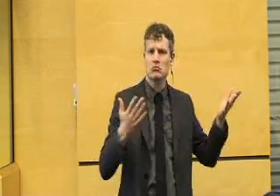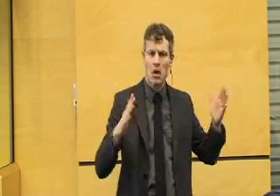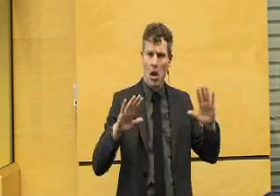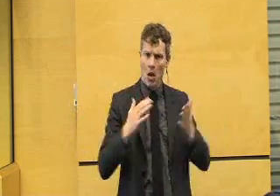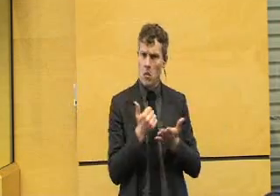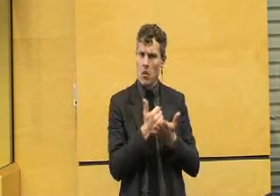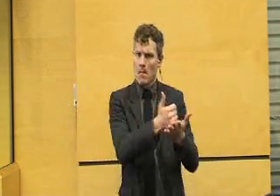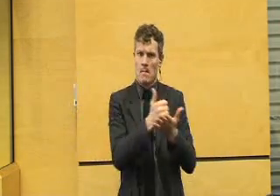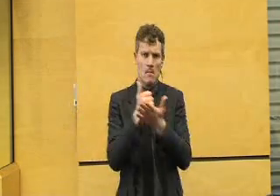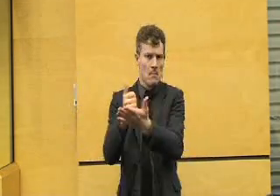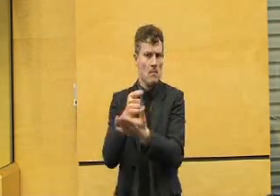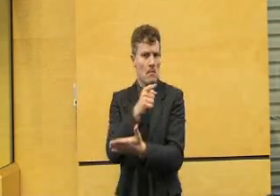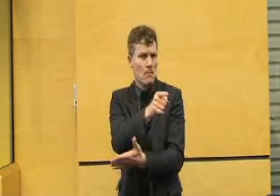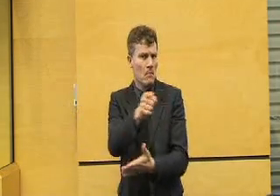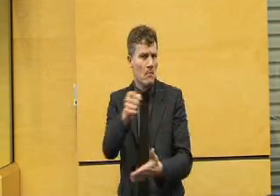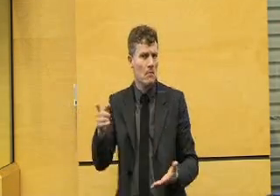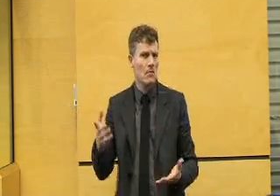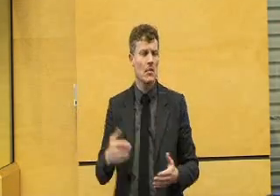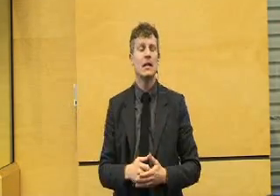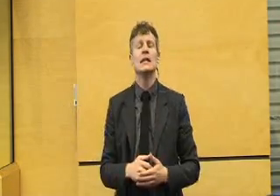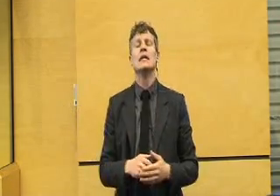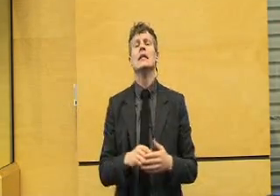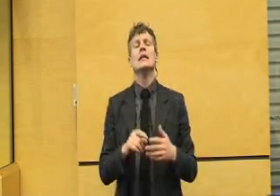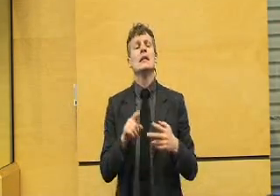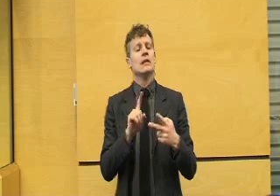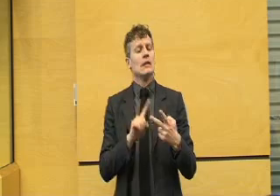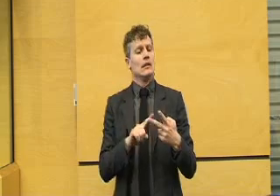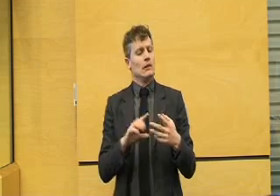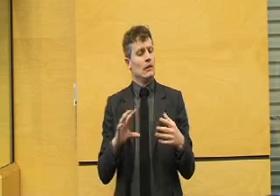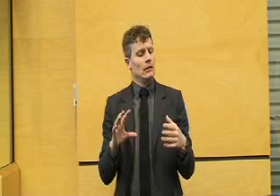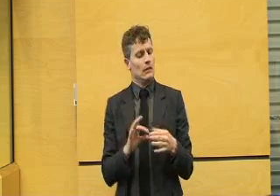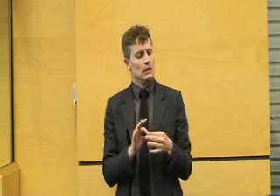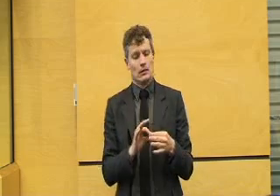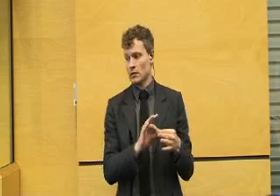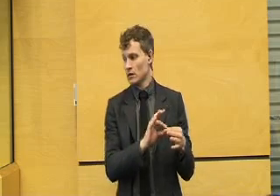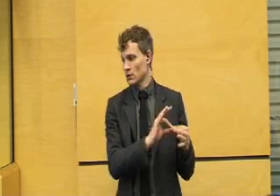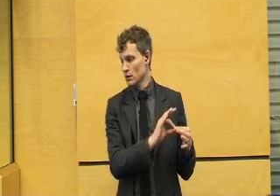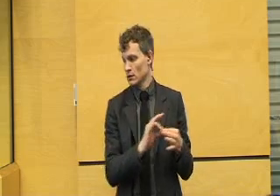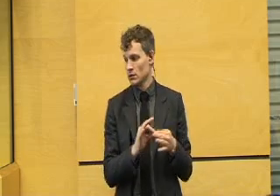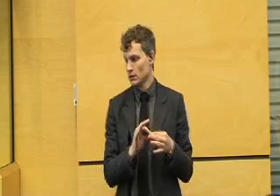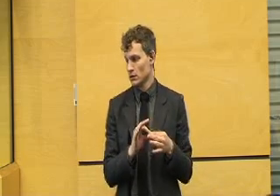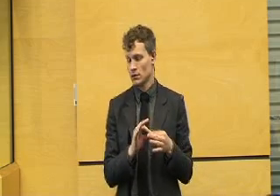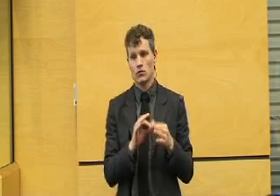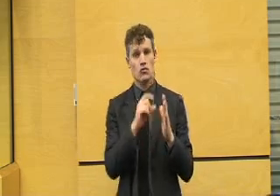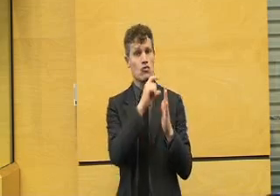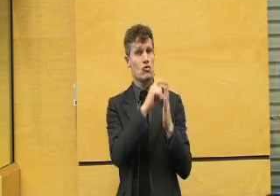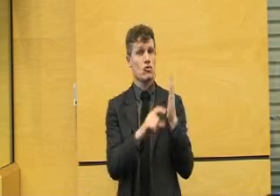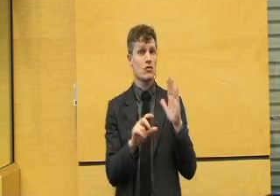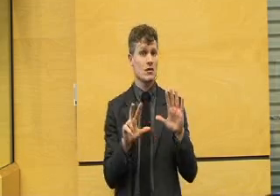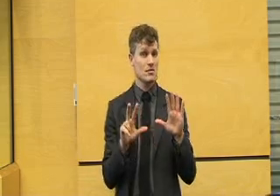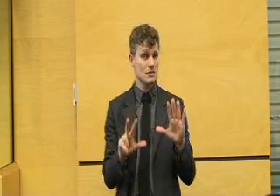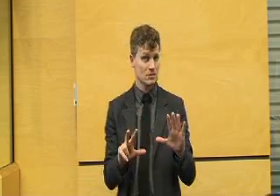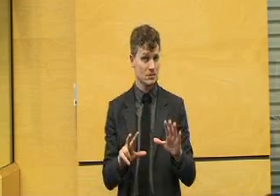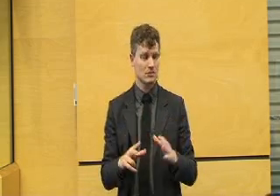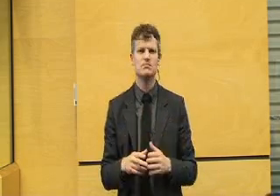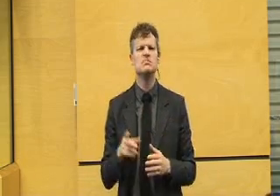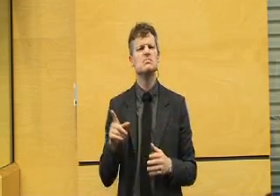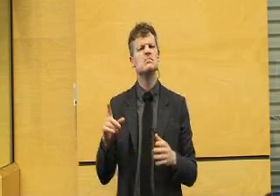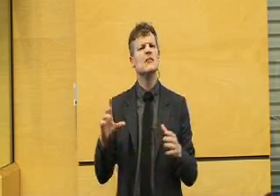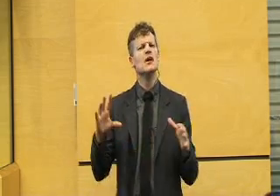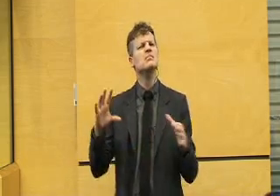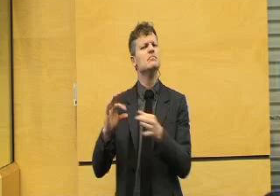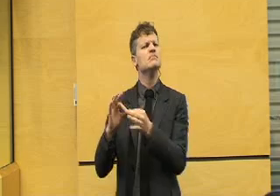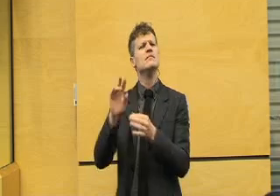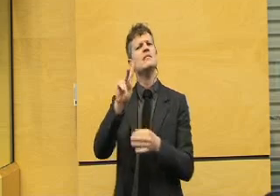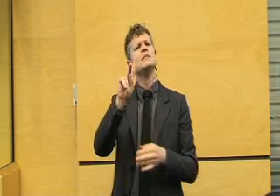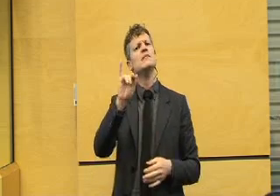just to follow up on what my colleague Diane Kinston just said. I would like to know more about the perception